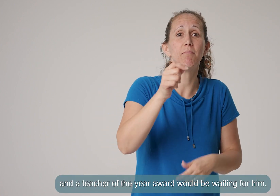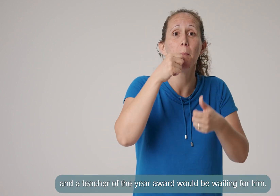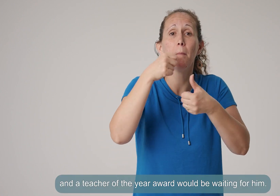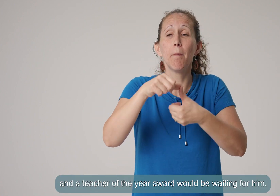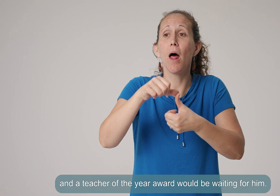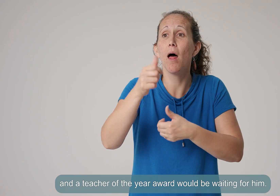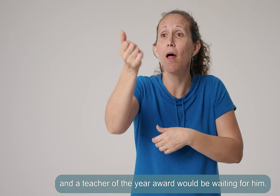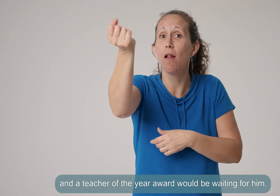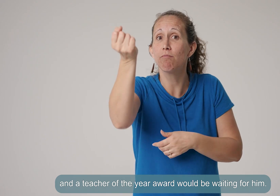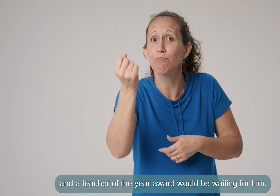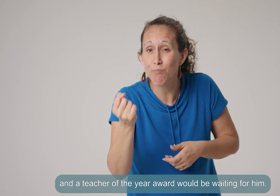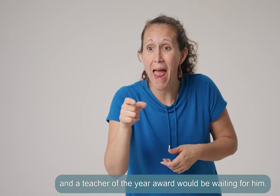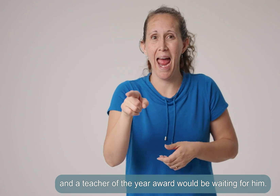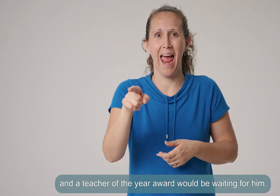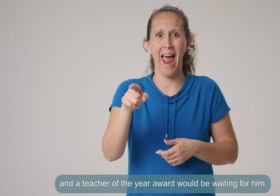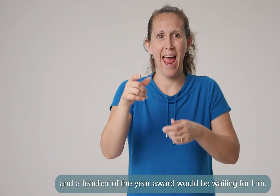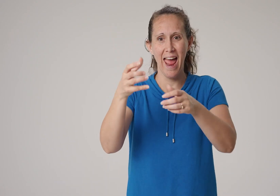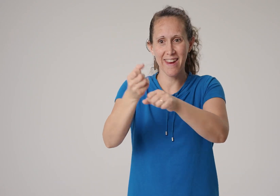Year award would be waiting for him.